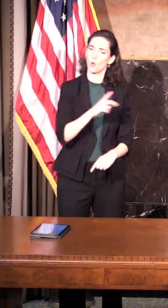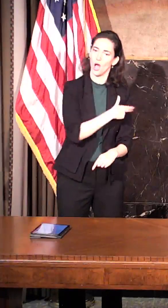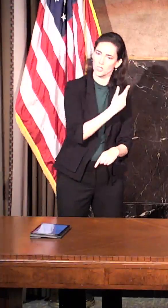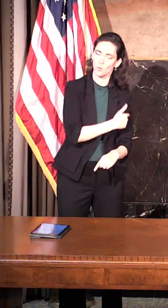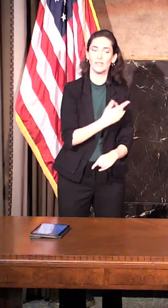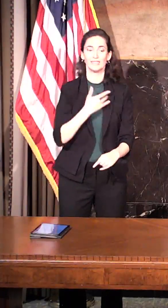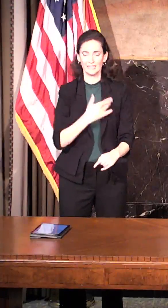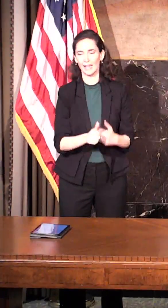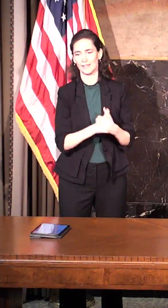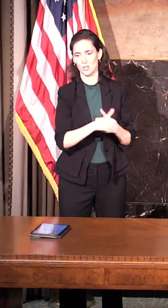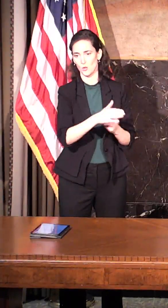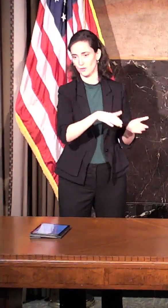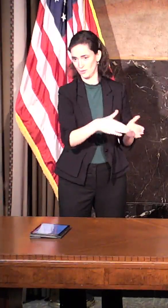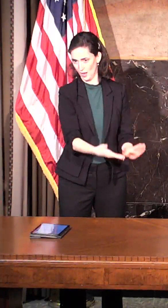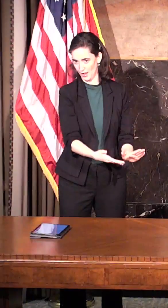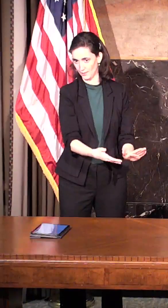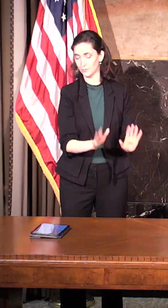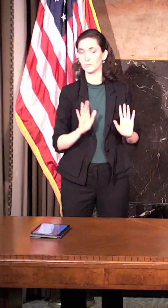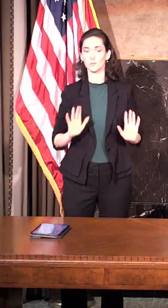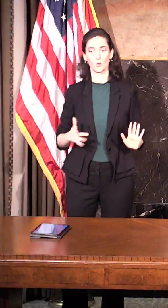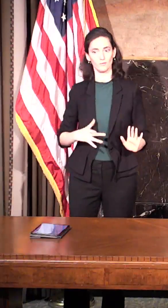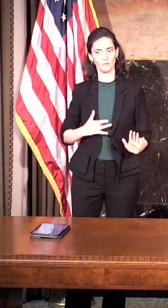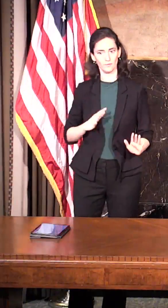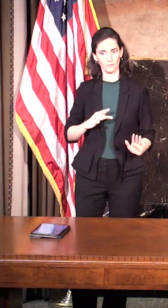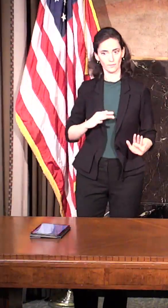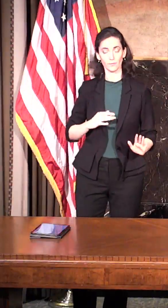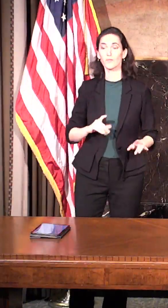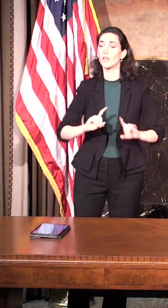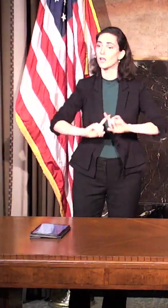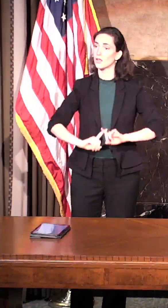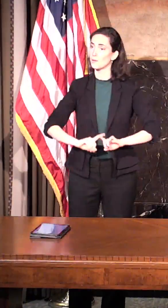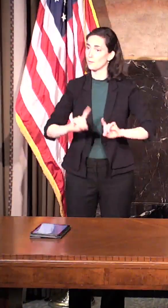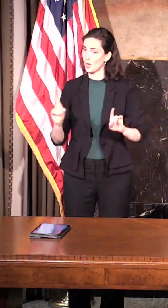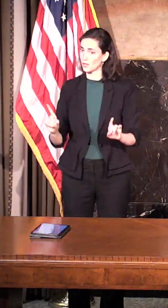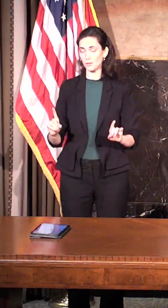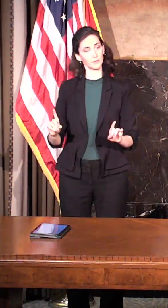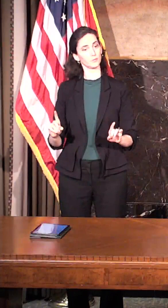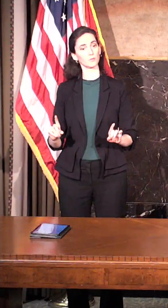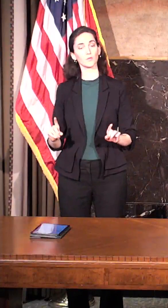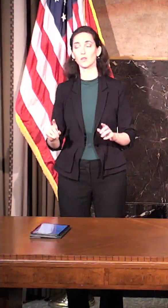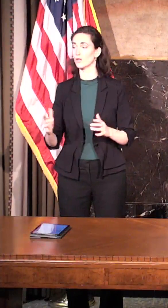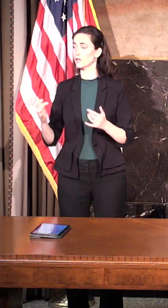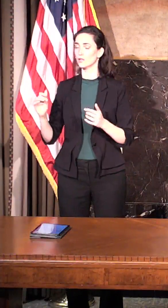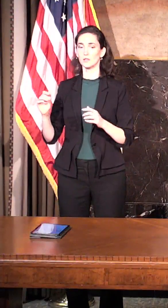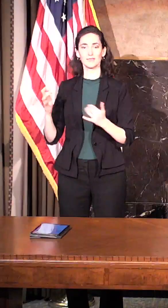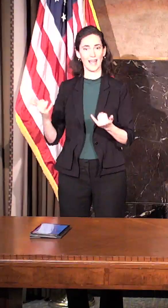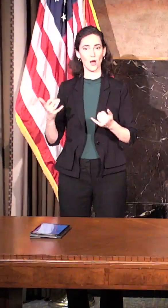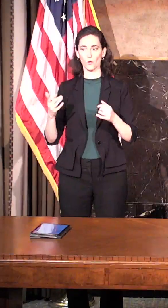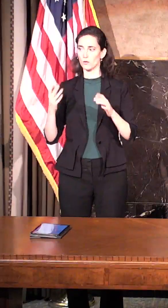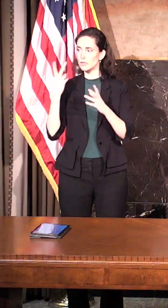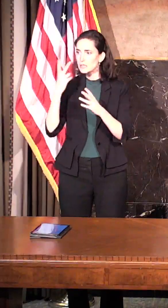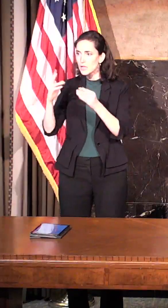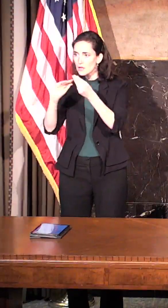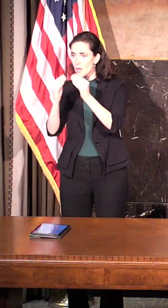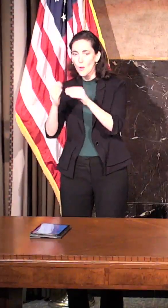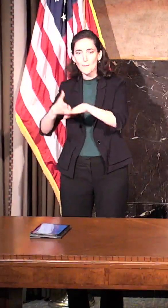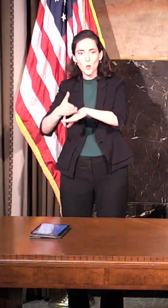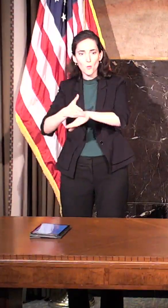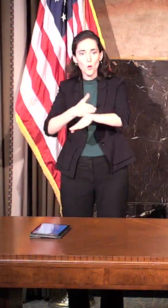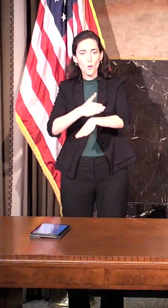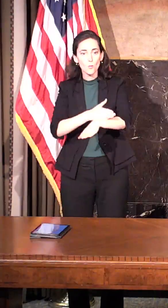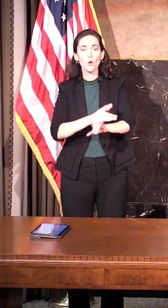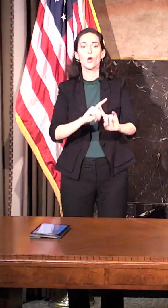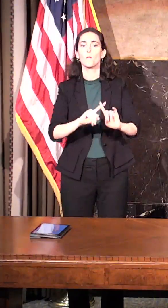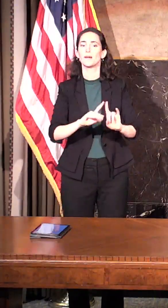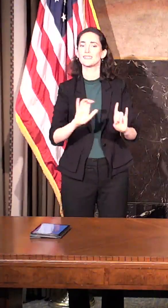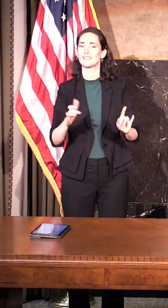out. That said, despite our numbers going in the right direction, we remain concerned about the